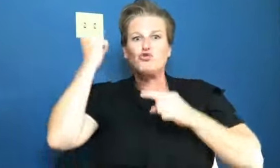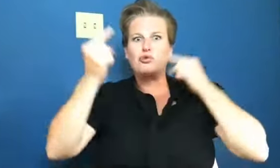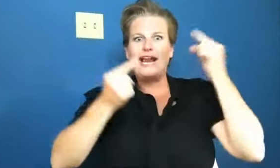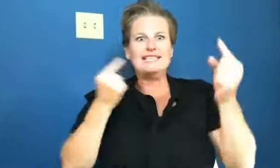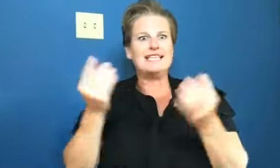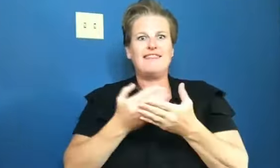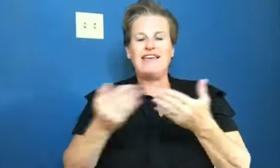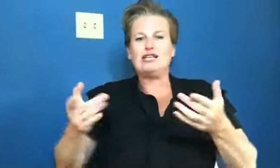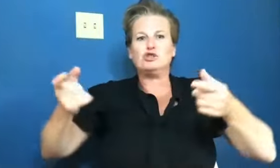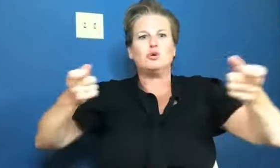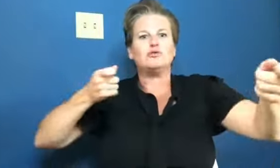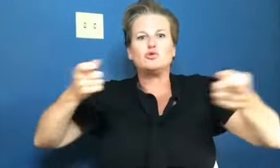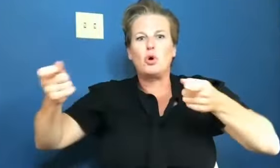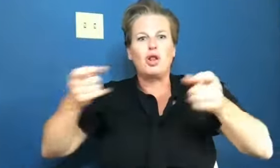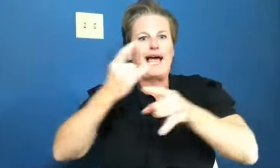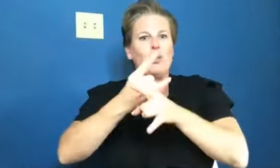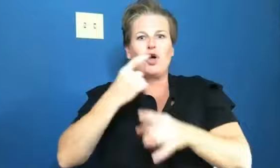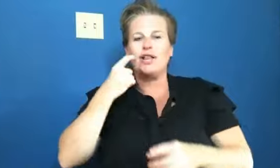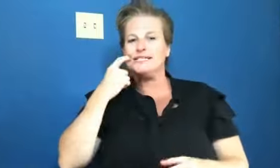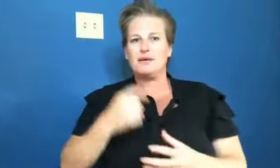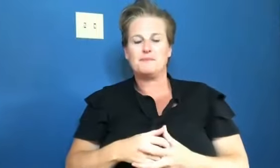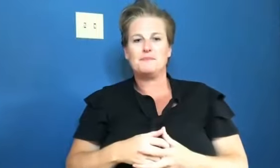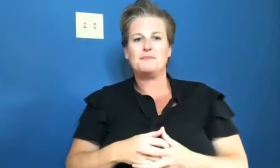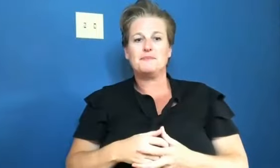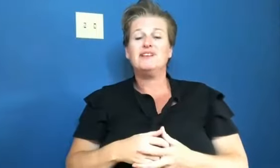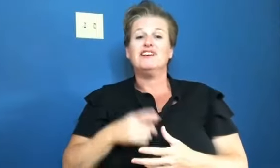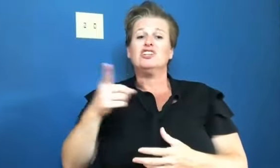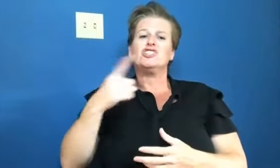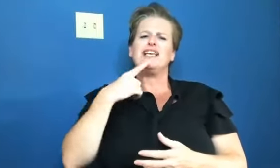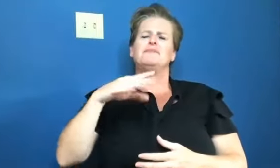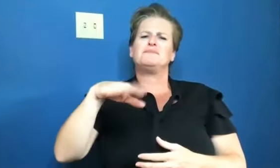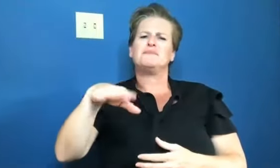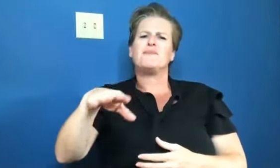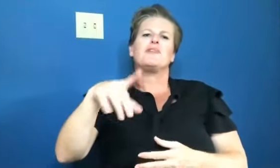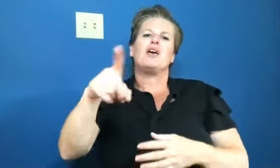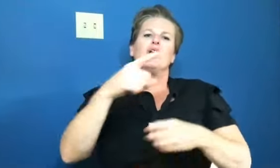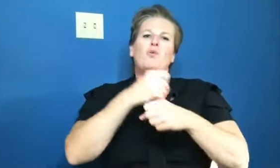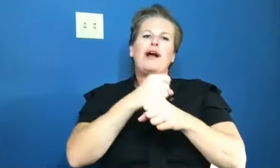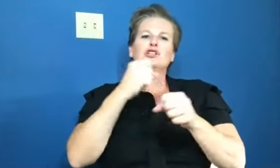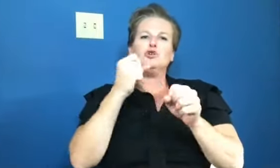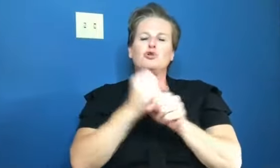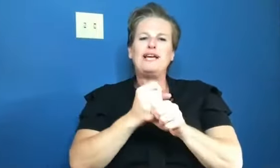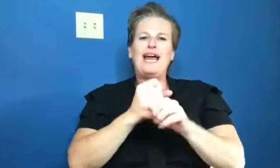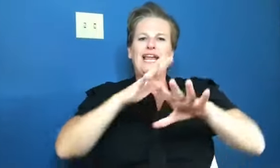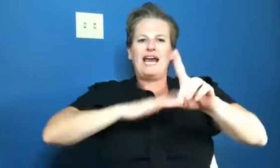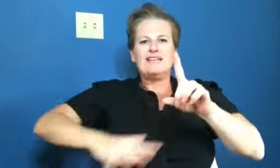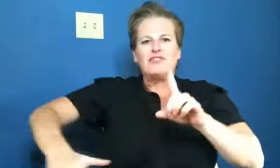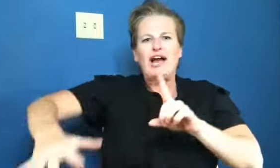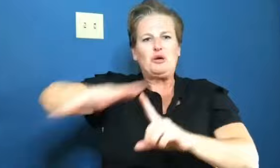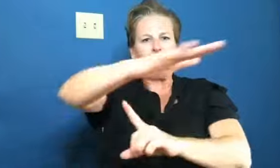did. And she said, she suggested that I create an environment in which sanity and serenity are possible,